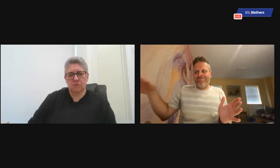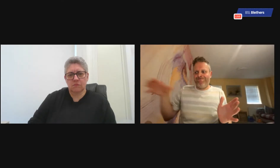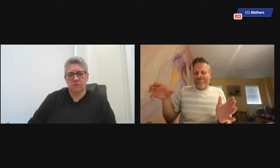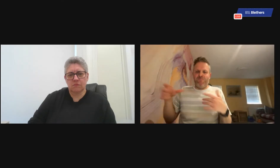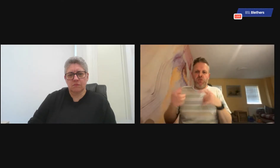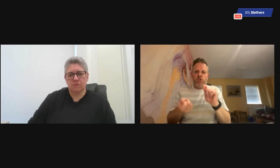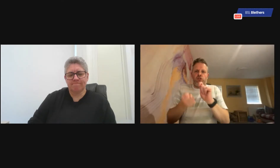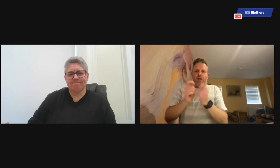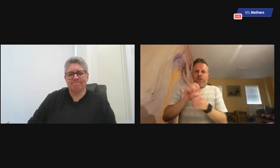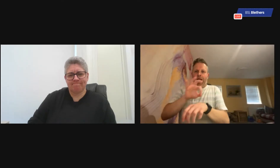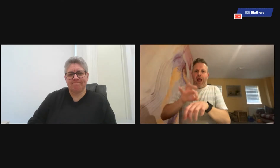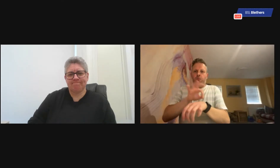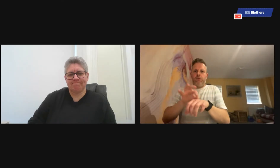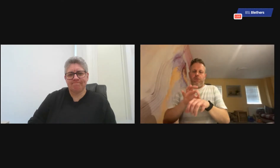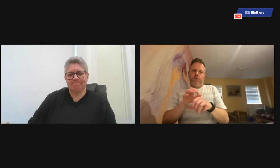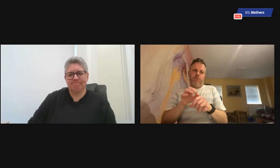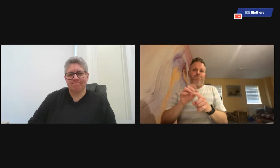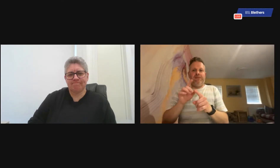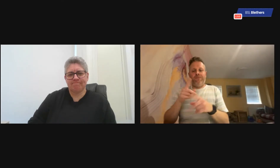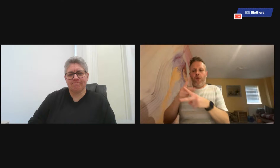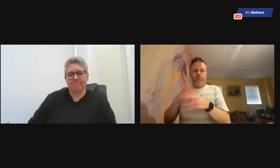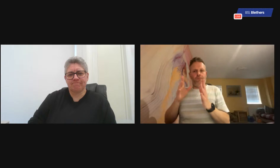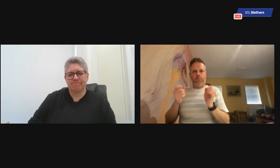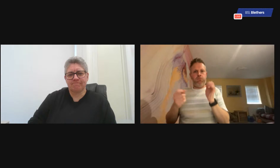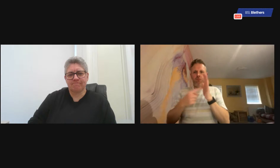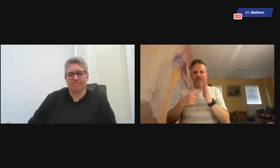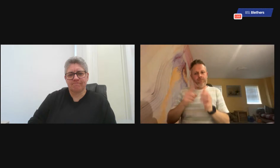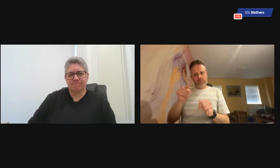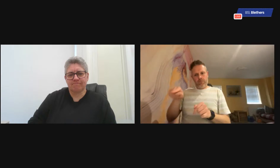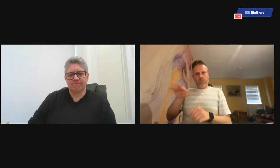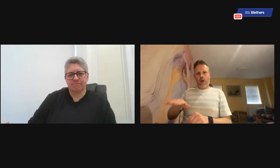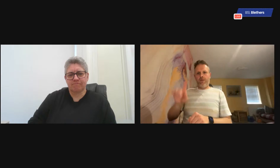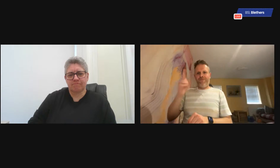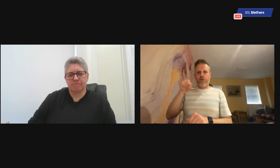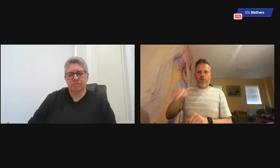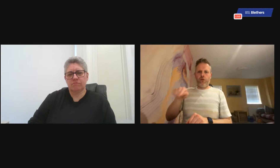maybe teaching from 8 till 5, but bringing a child into my home, I had